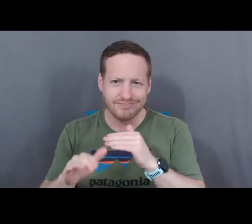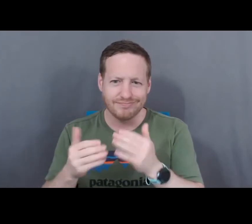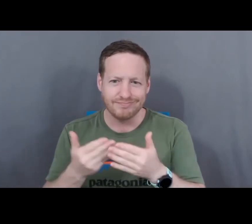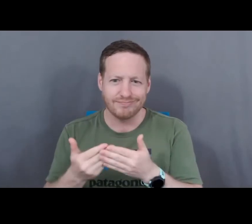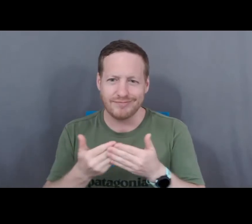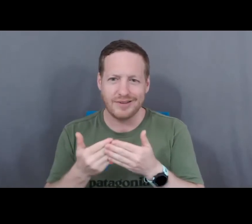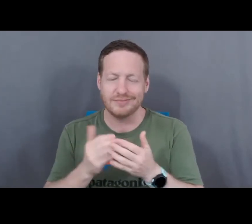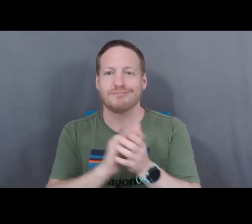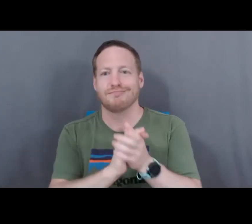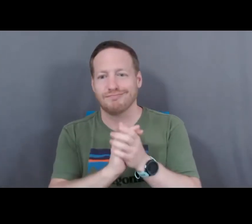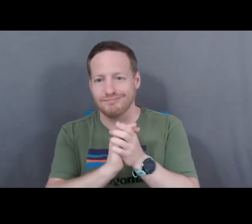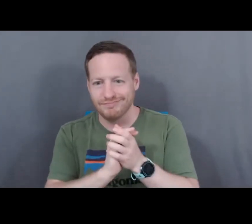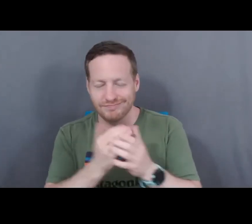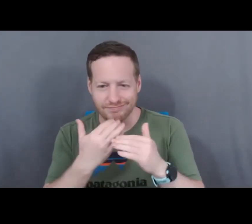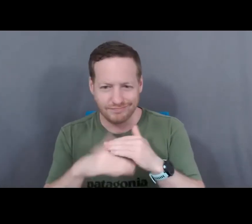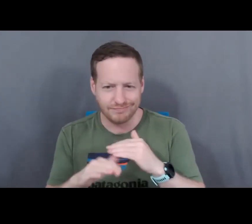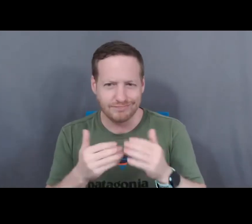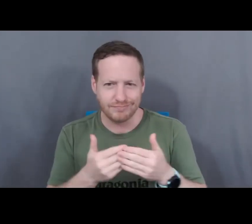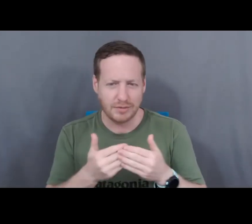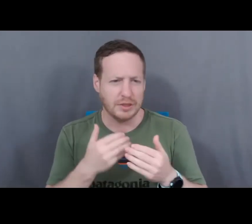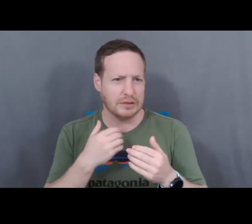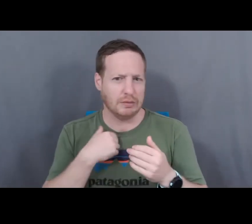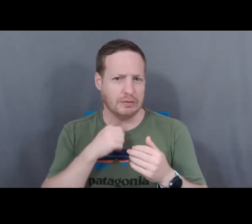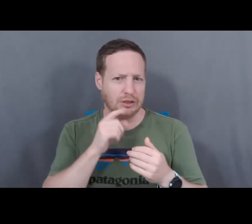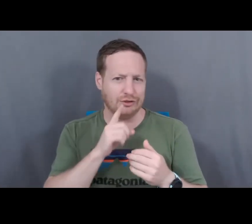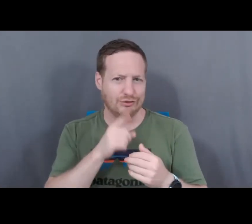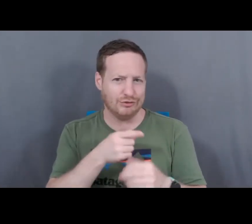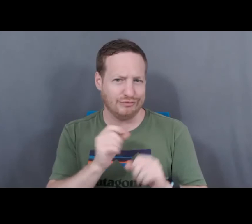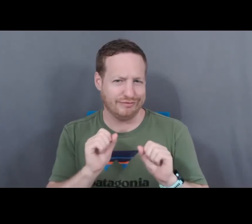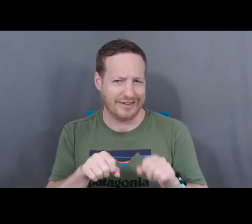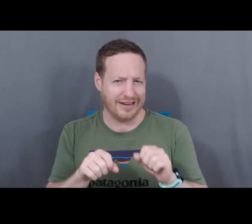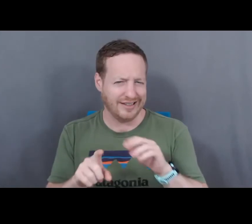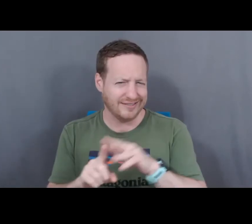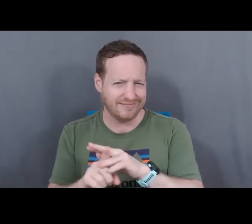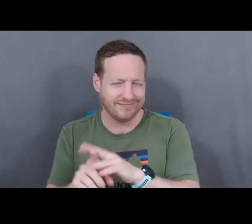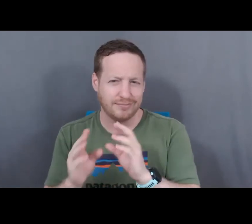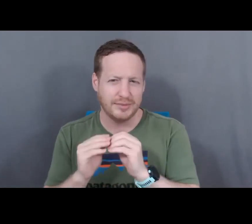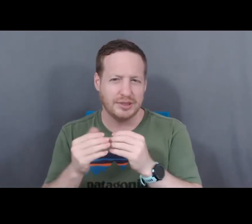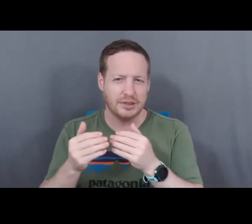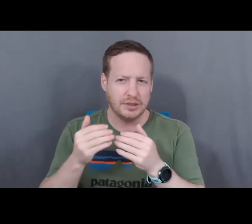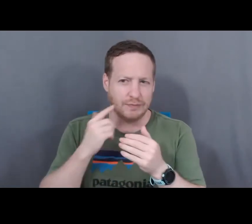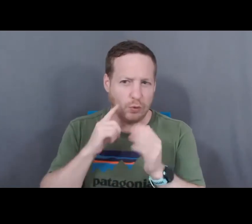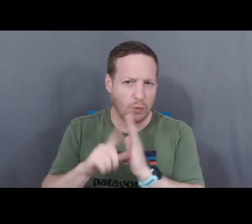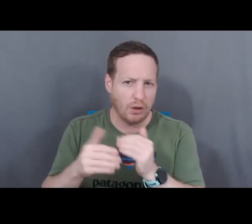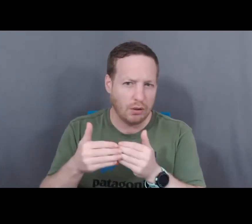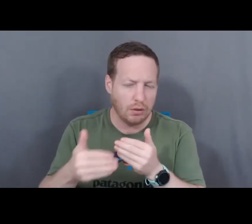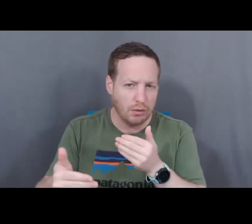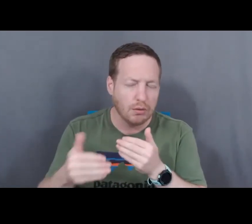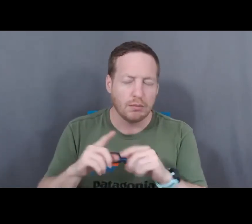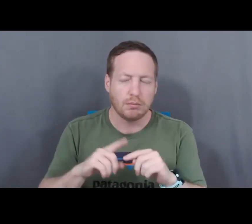Maloney, they recently, their partner gave birth to a baby, so I'm not sure if they're able to come